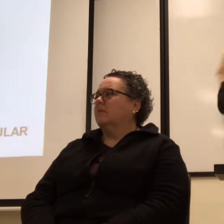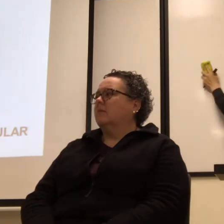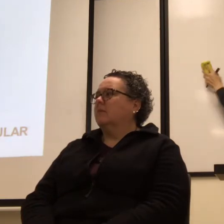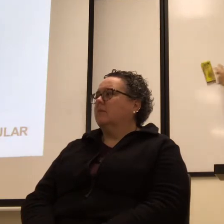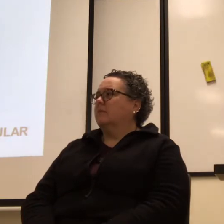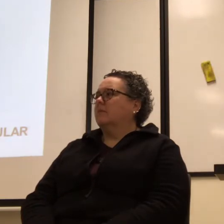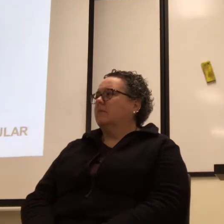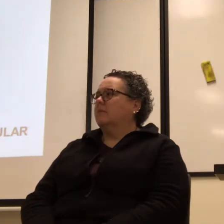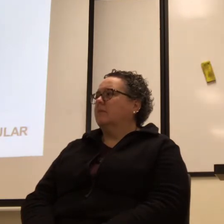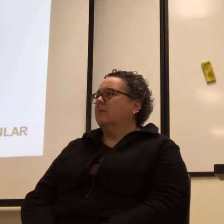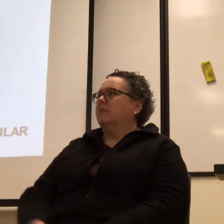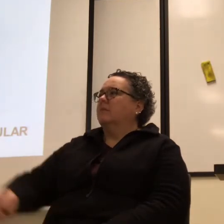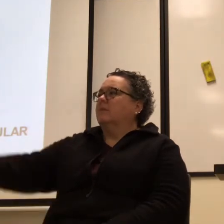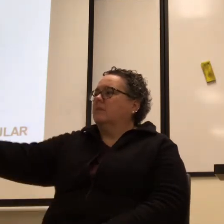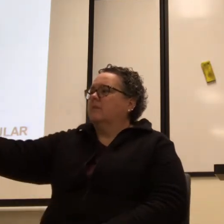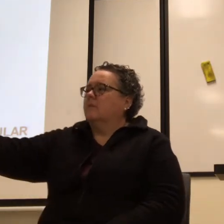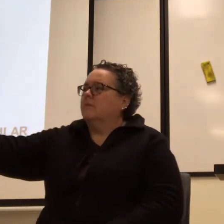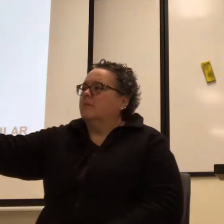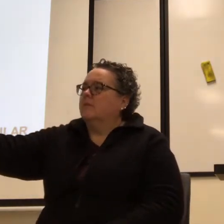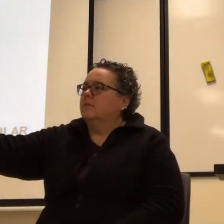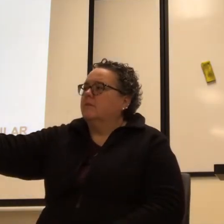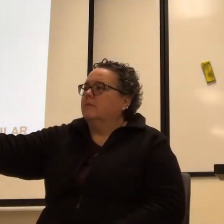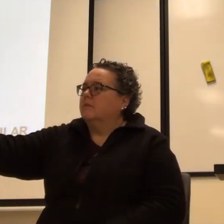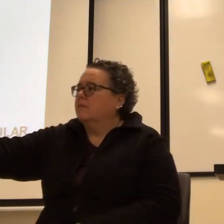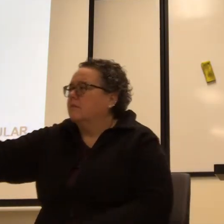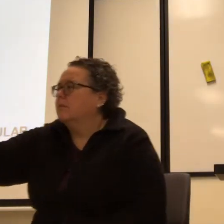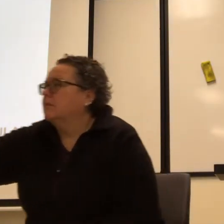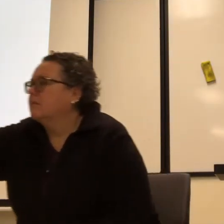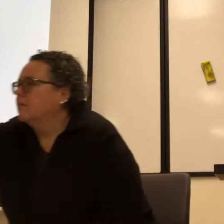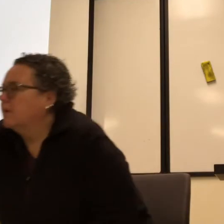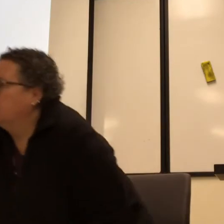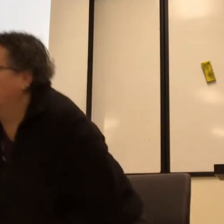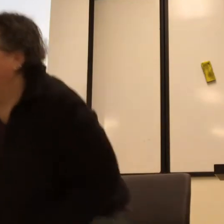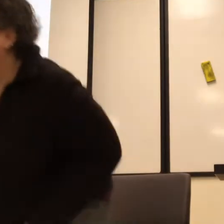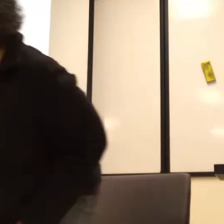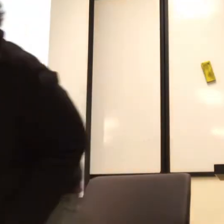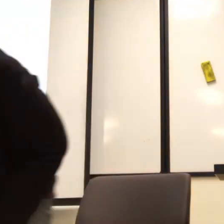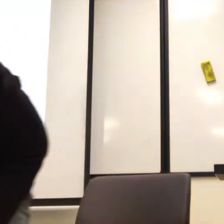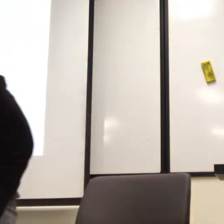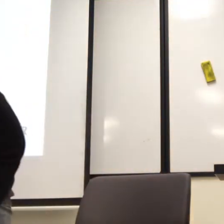Okay, so talking about the exocrine ones, it could be